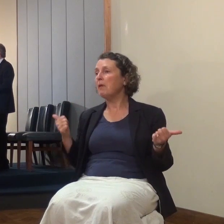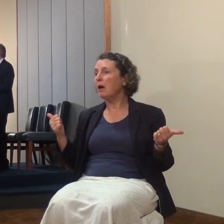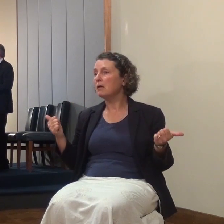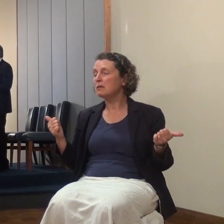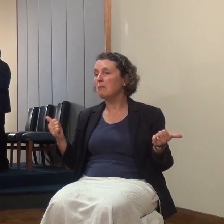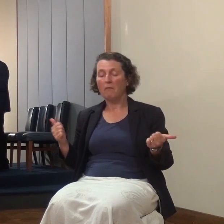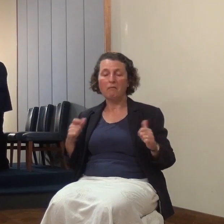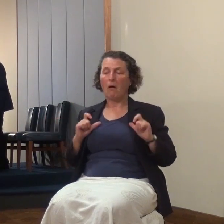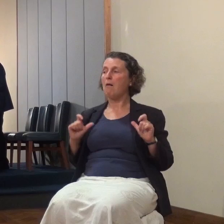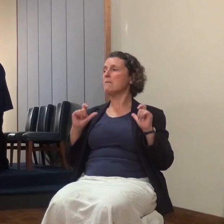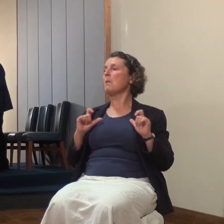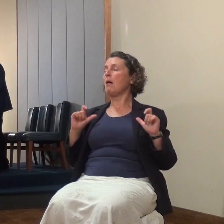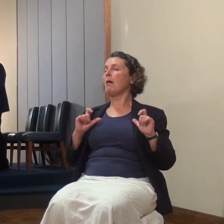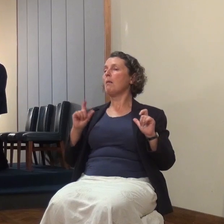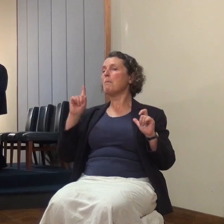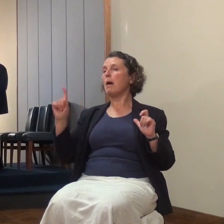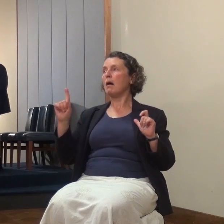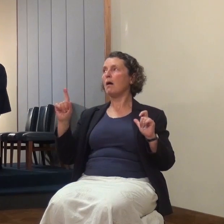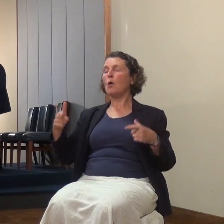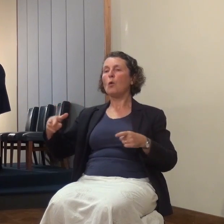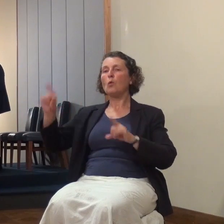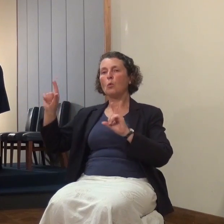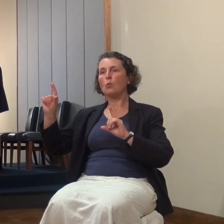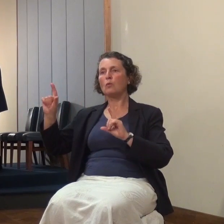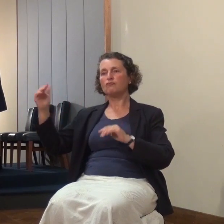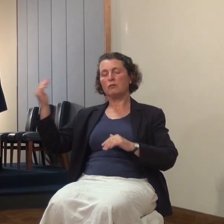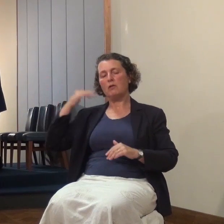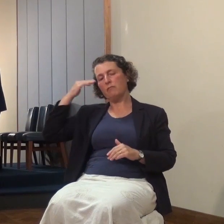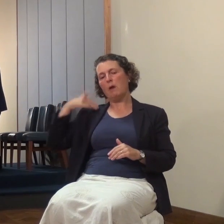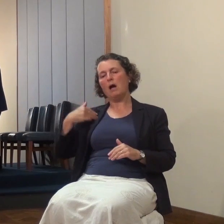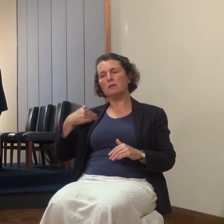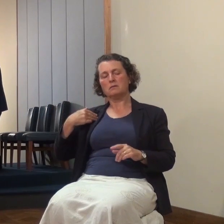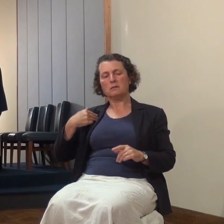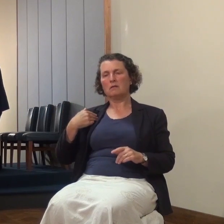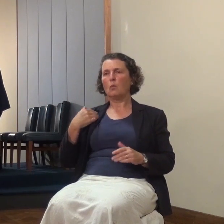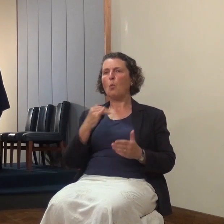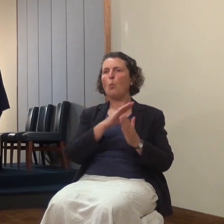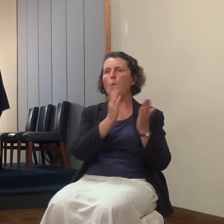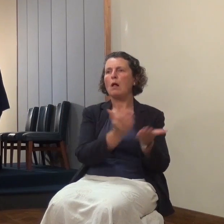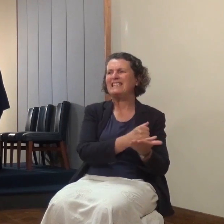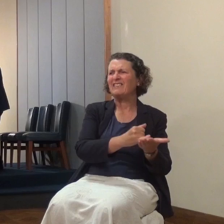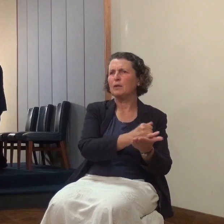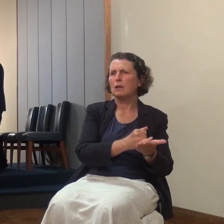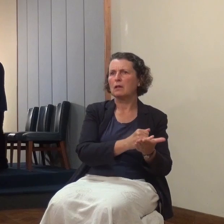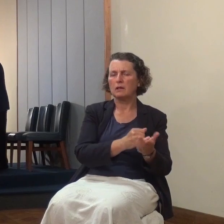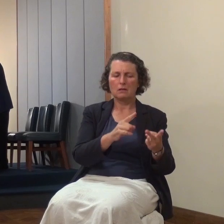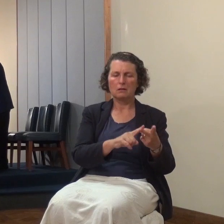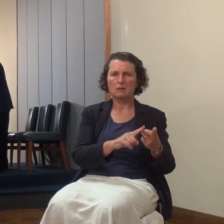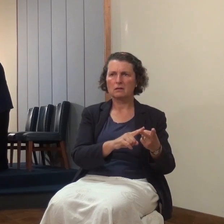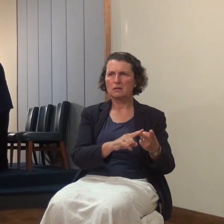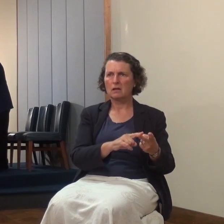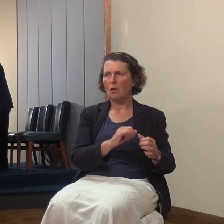know this is a wicked world, with many wicked people following wicked doctrines for selfish ends. We know that